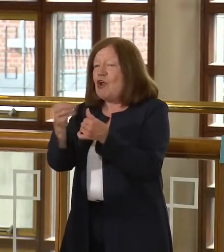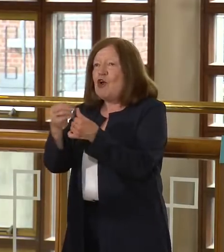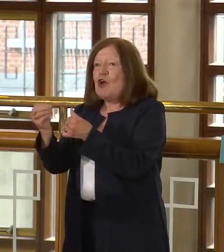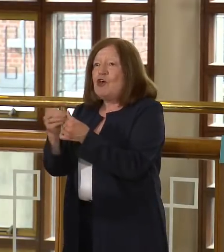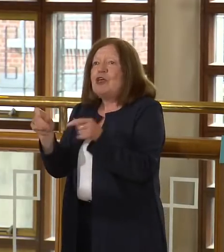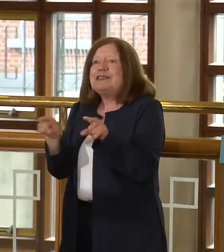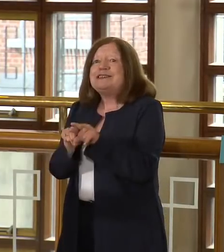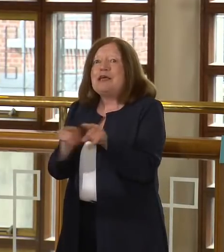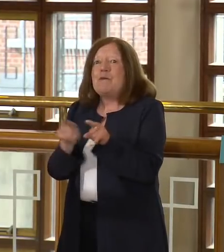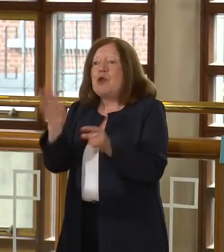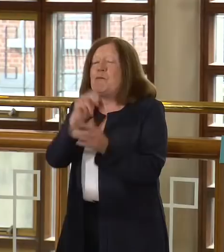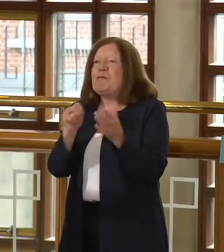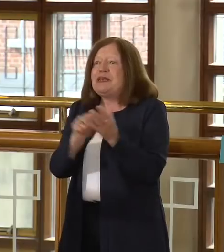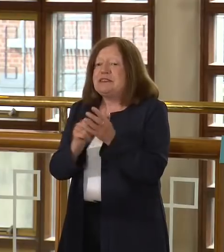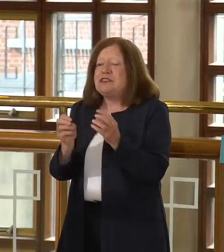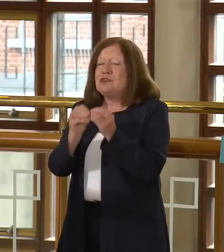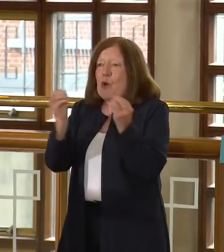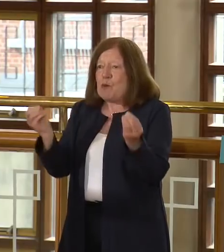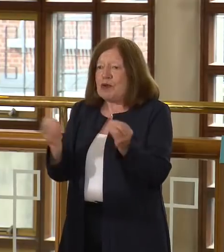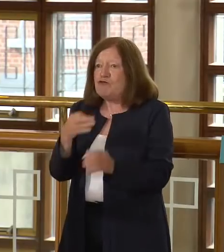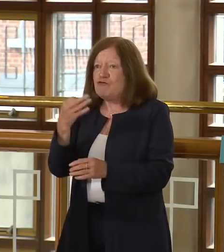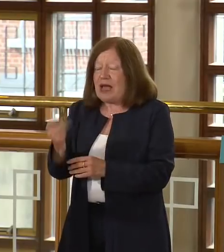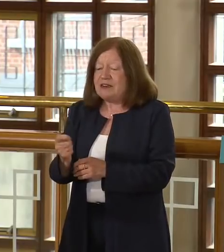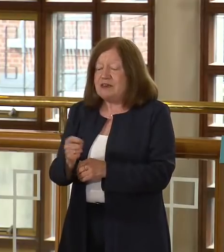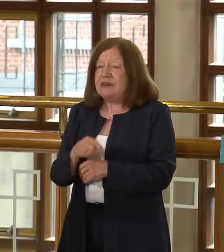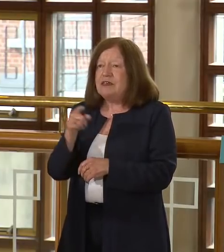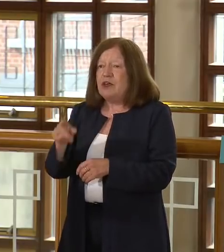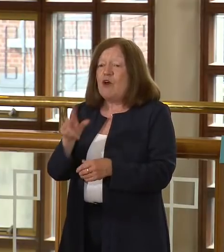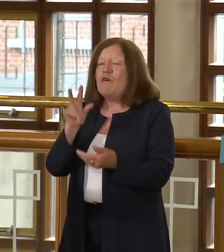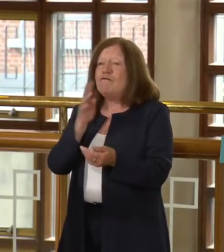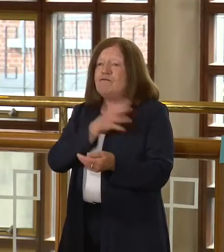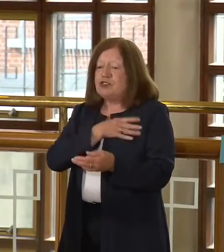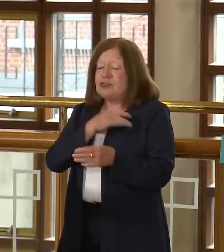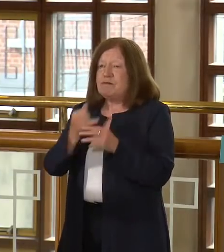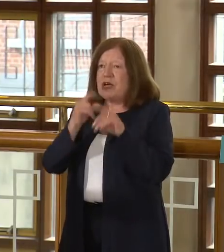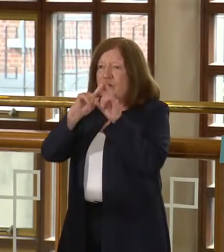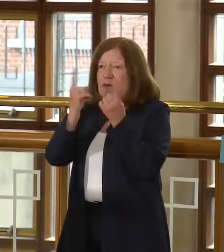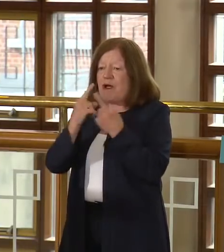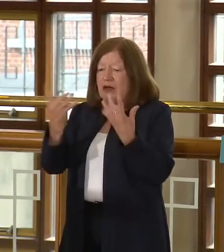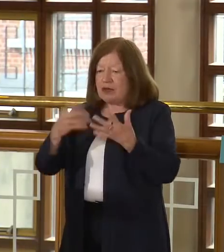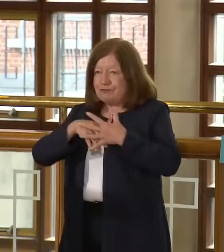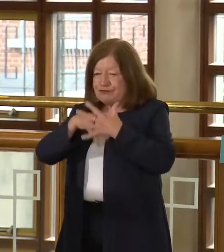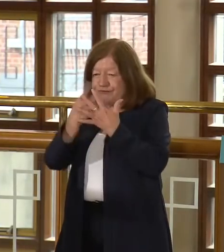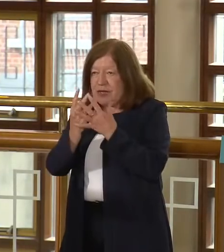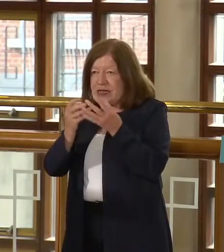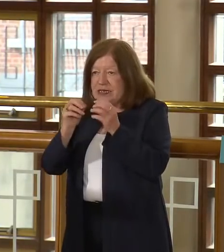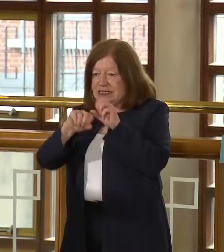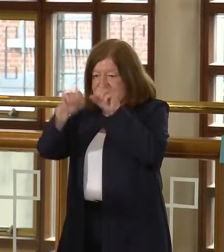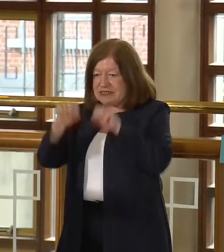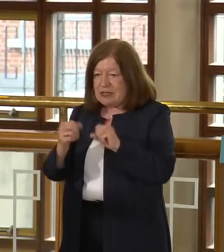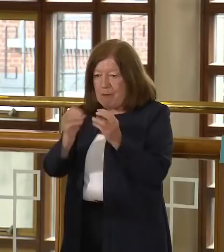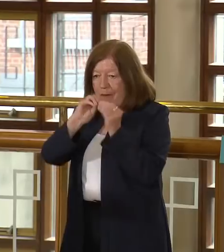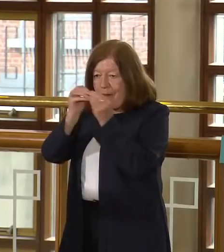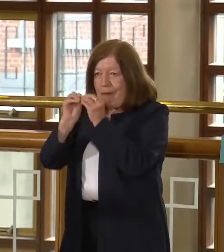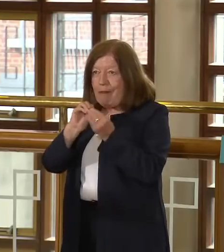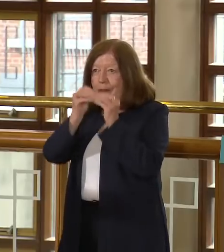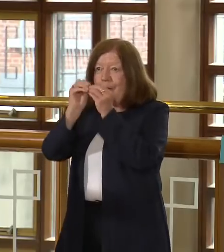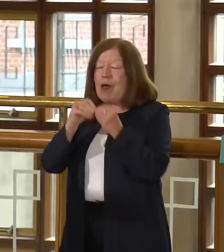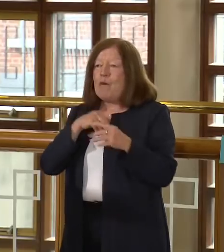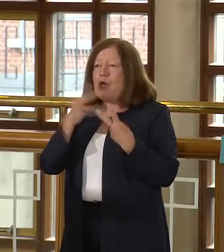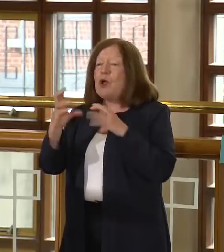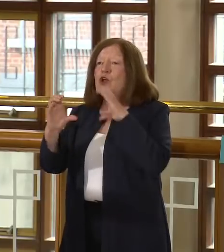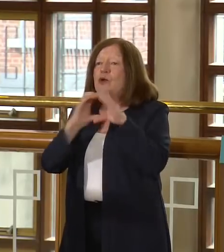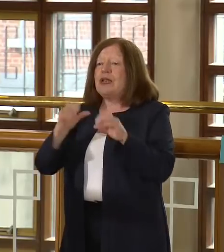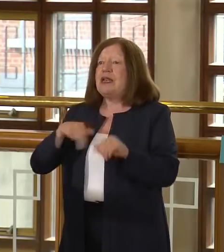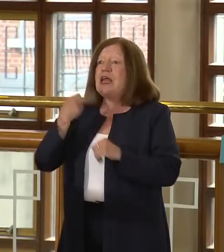similar business reopening grants. The officials in my department are currently developing the systems to put it into effect, and we will communicate